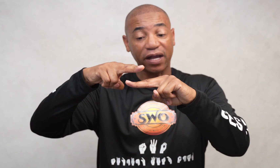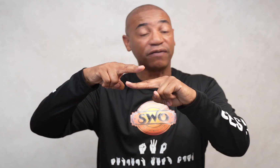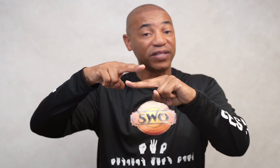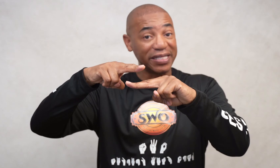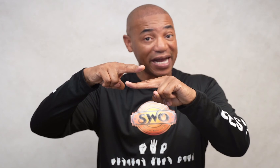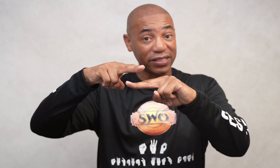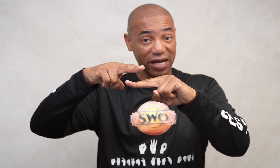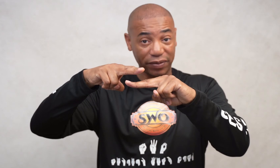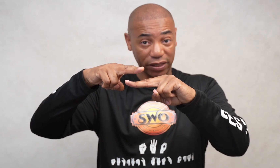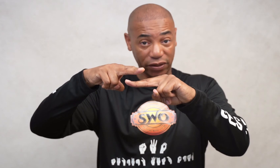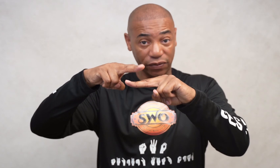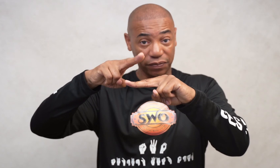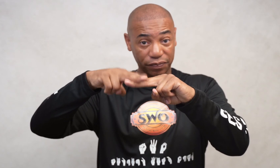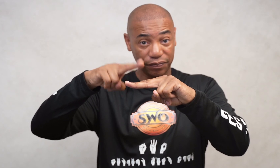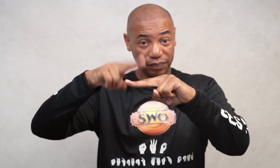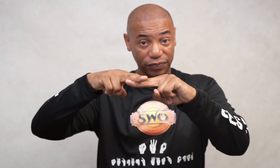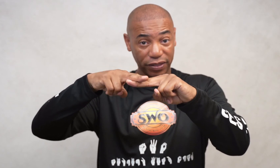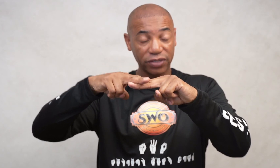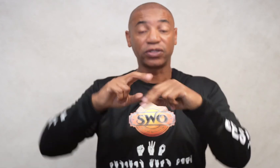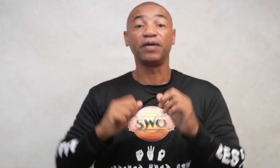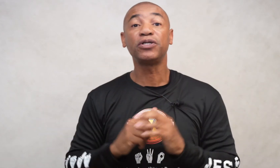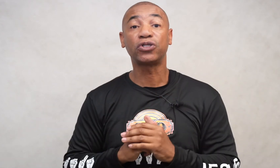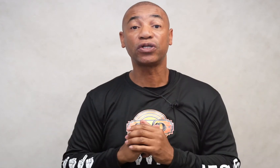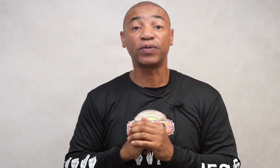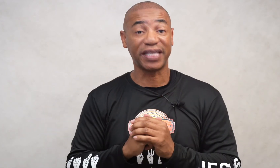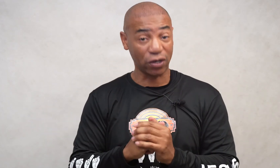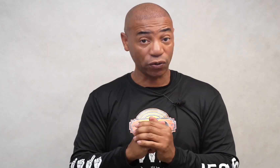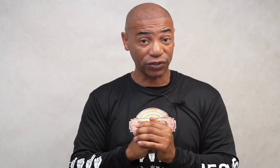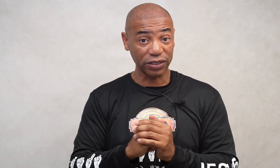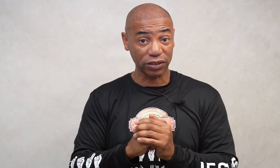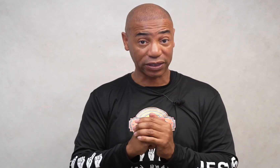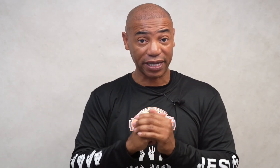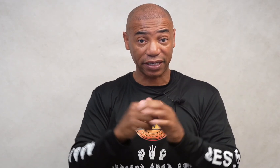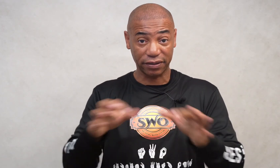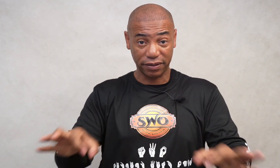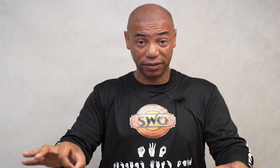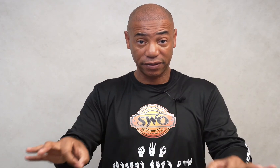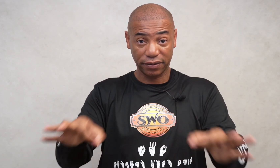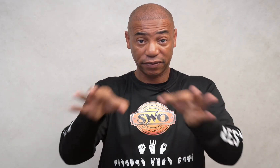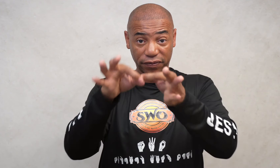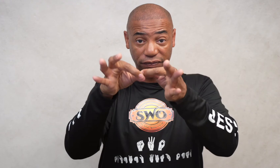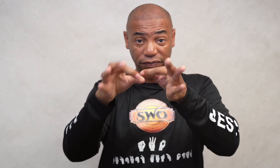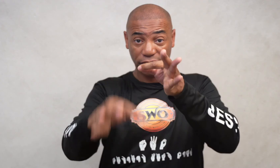the non-dominant U. So let me show you what that whole thing looks like.